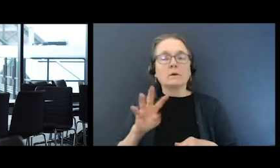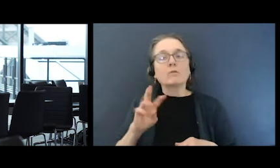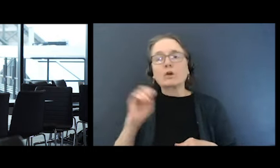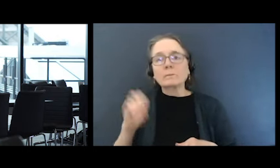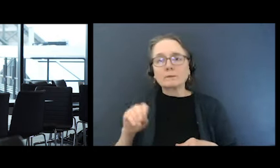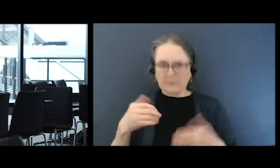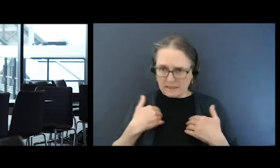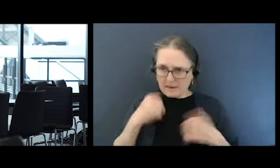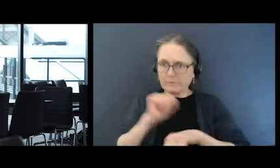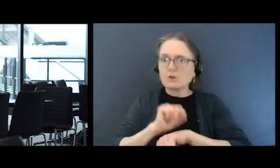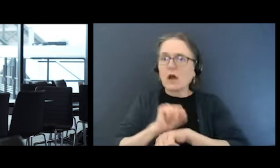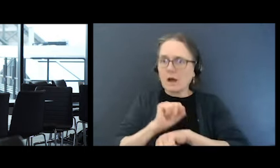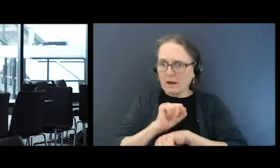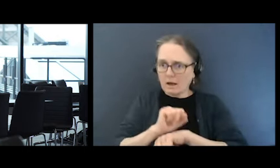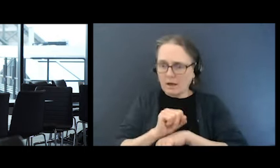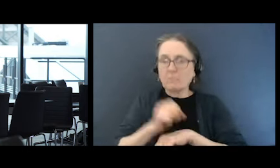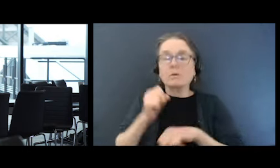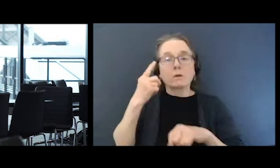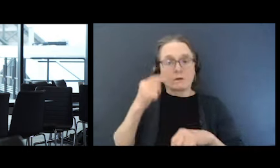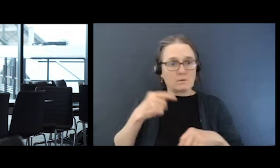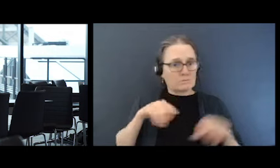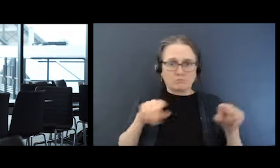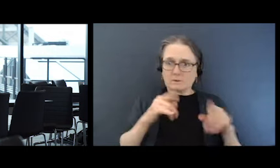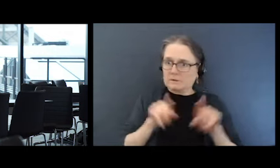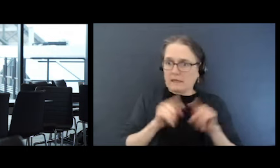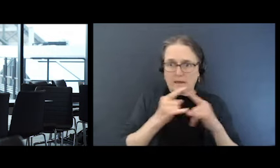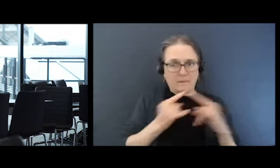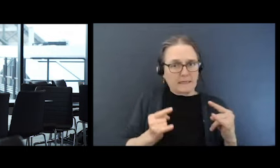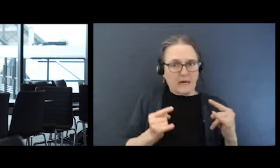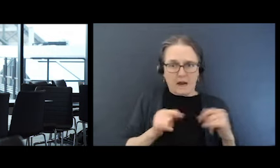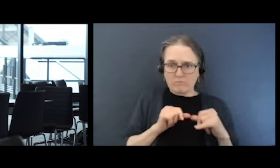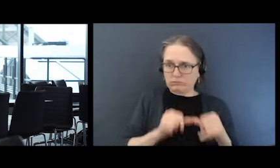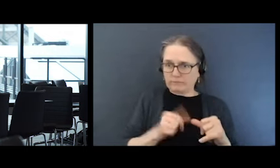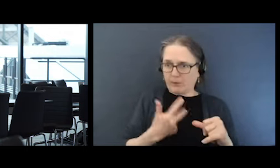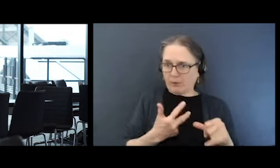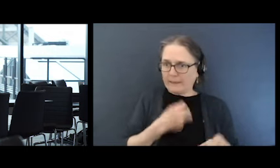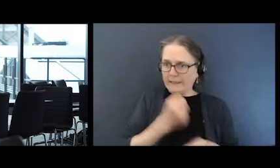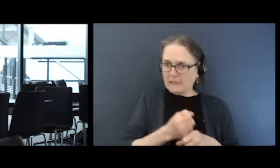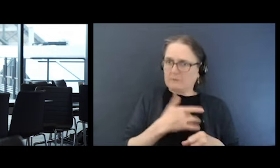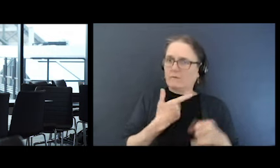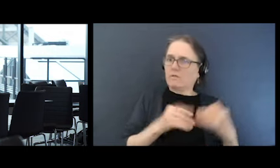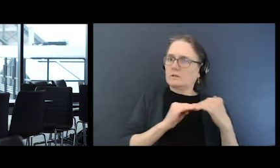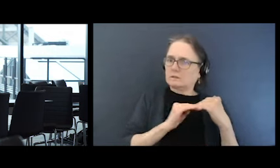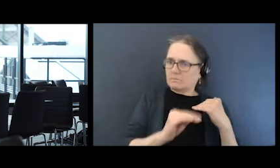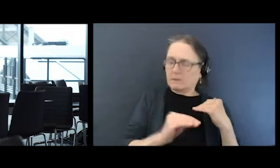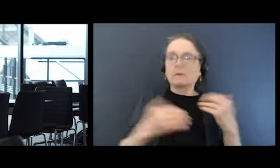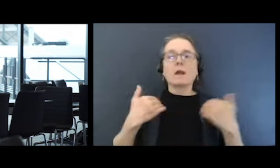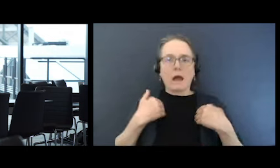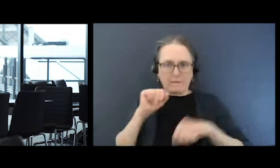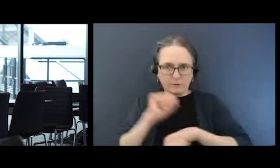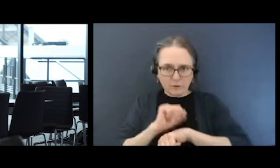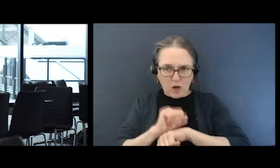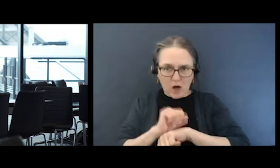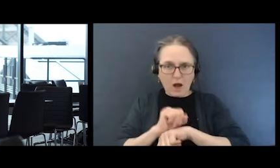place for 3 years and had stability in that tent for 3 years, were employed about 30 hours a week.